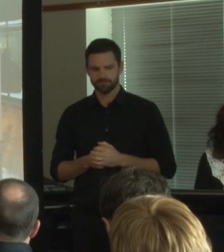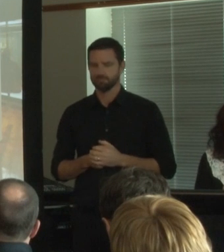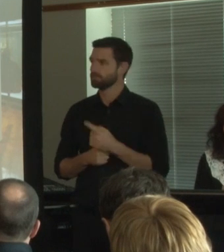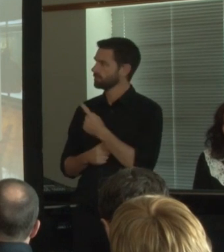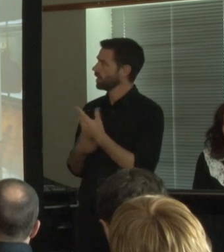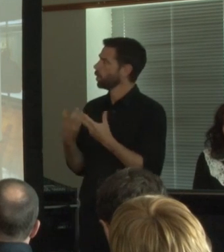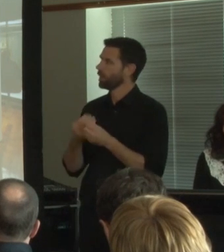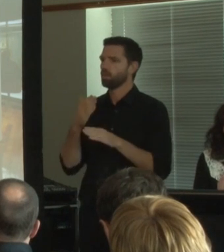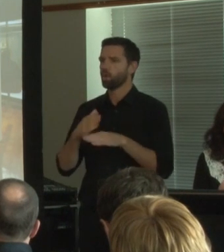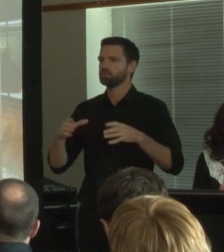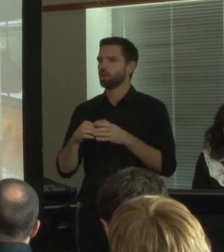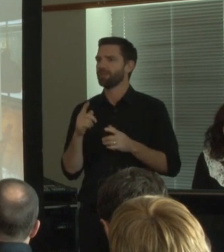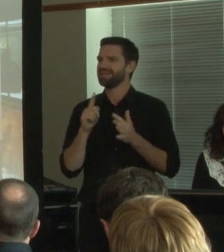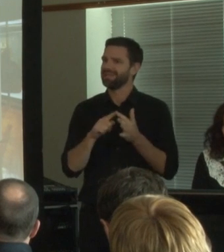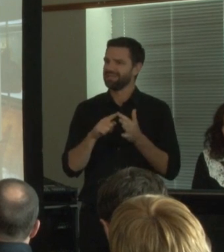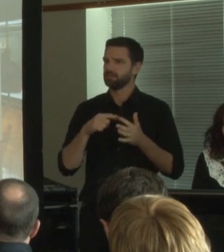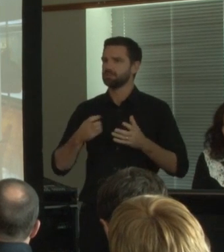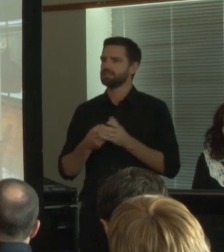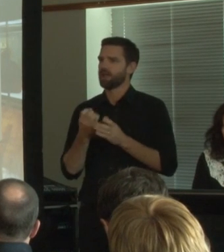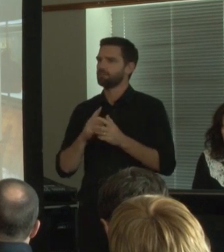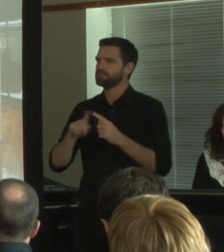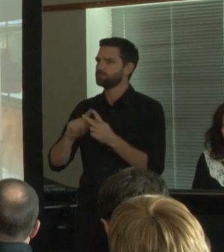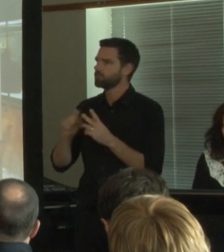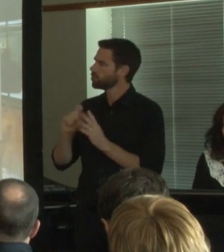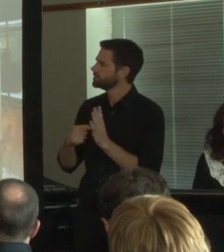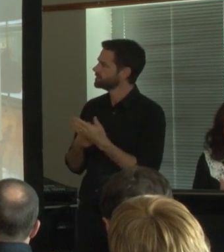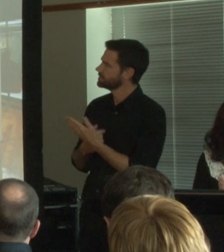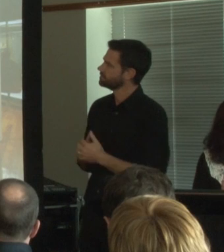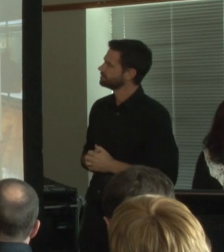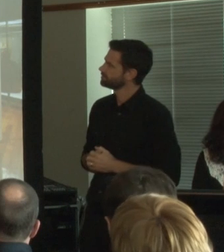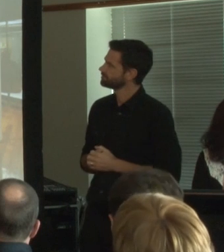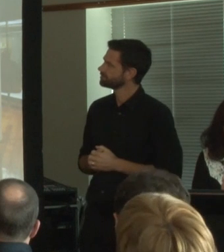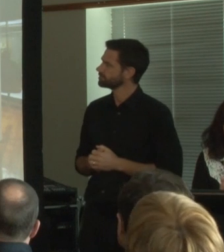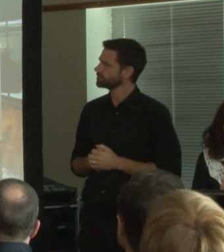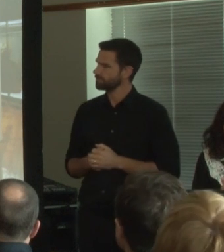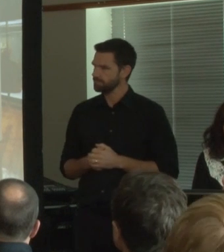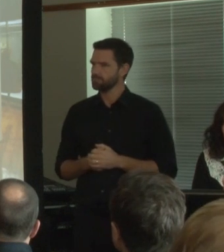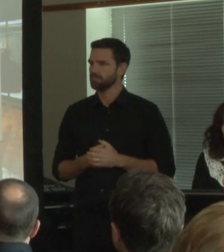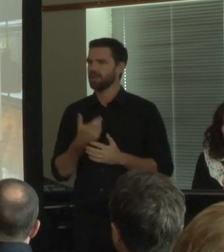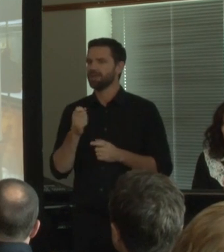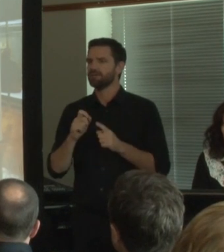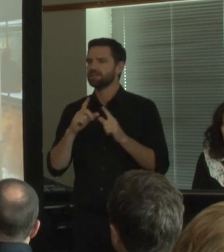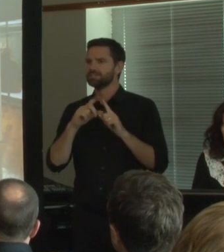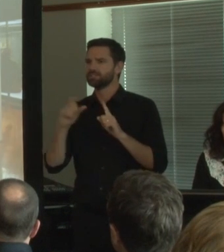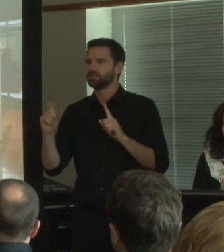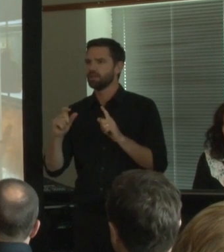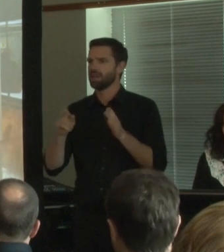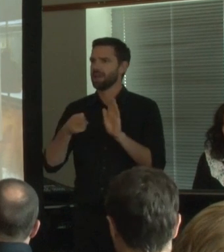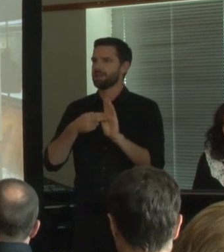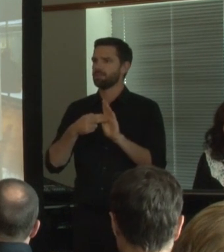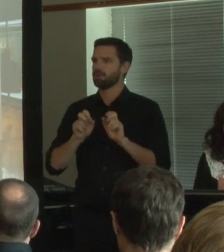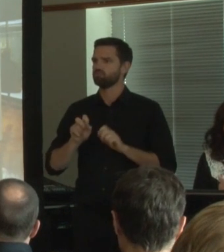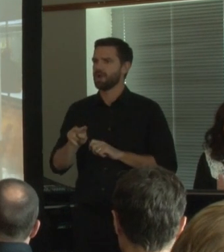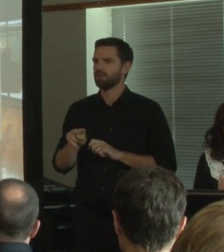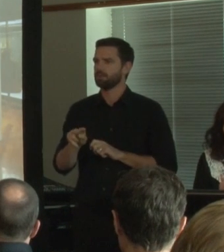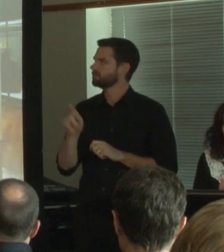E, and I'll run you through various ones of them. What we call a digital label rail, or DLR, is a touch